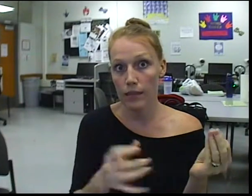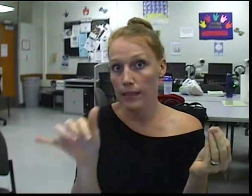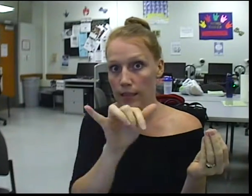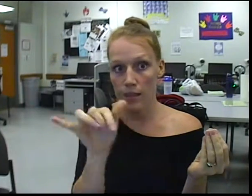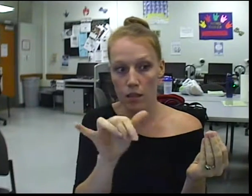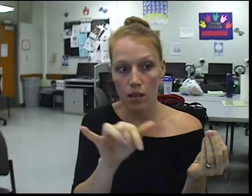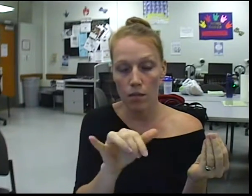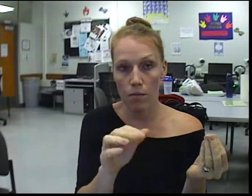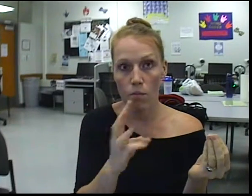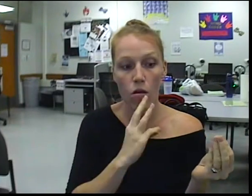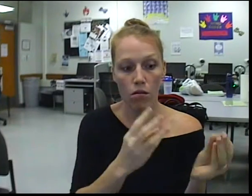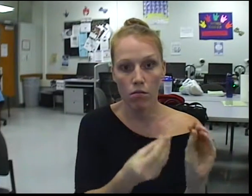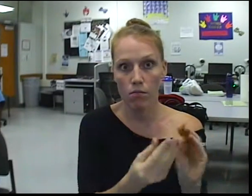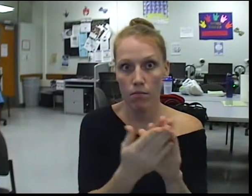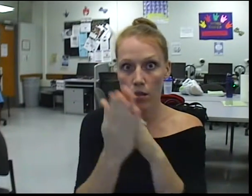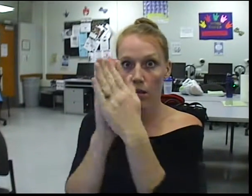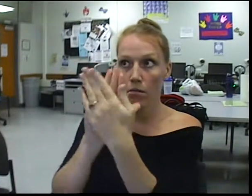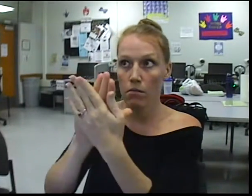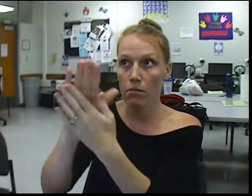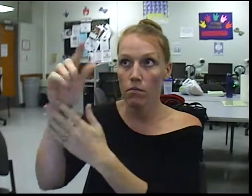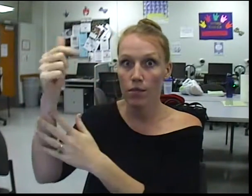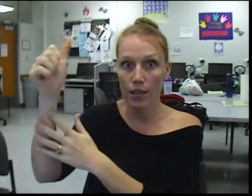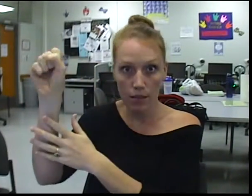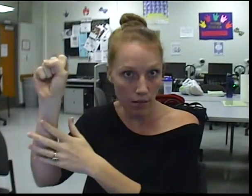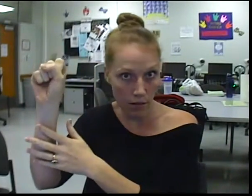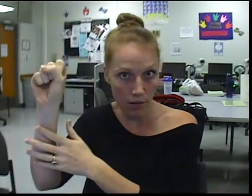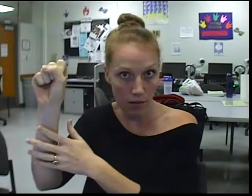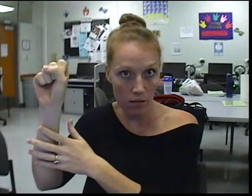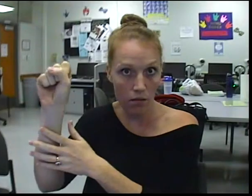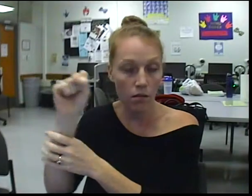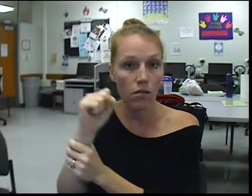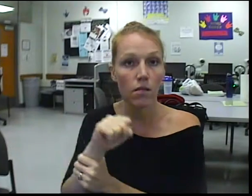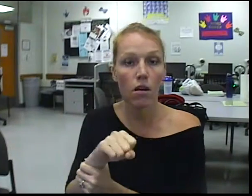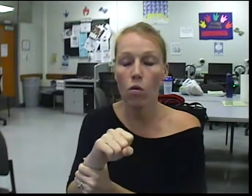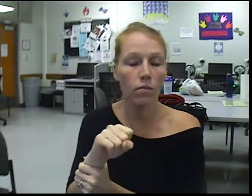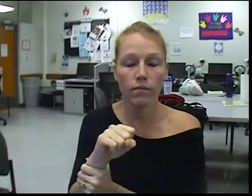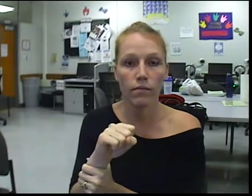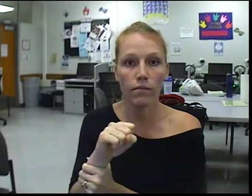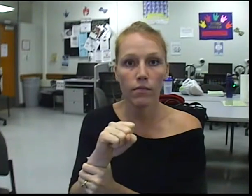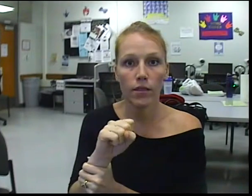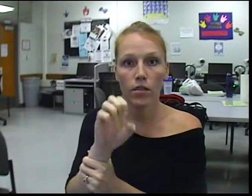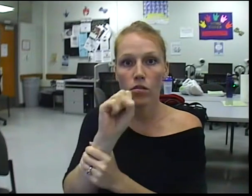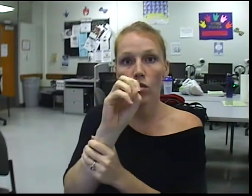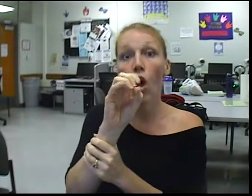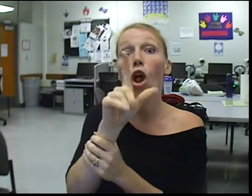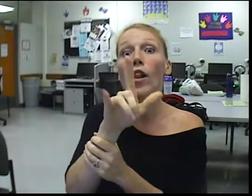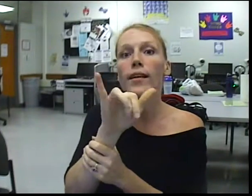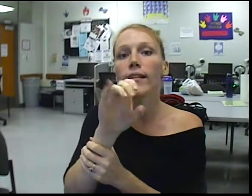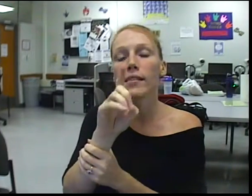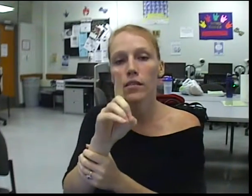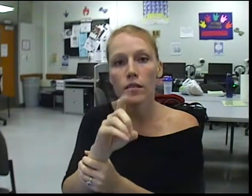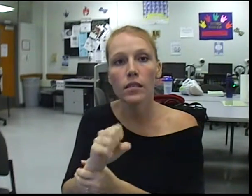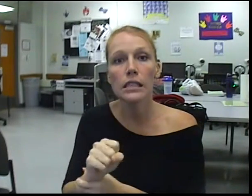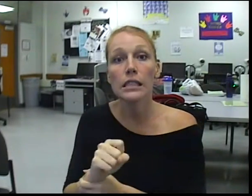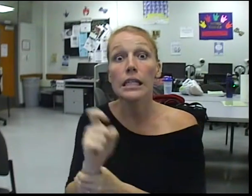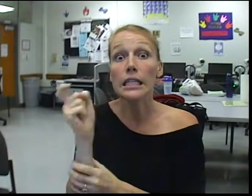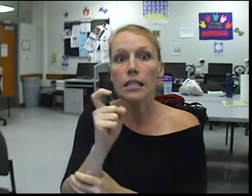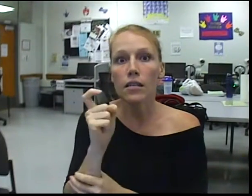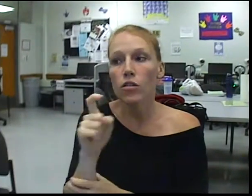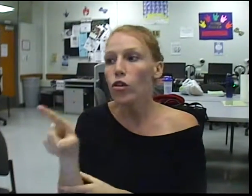Curtis? You have to take the heat out of it to make it go from a gas form to a liquid form. Okay, what's another way